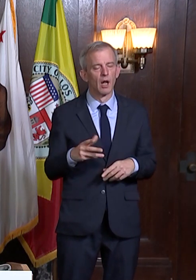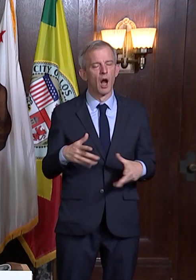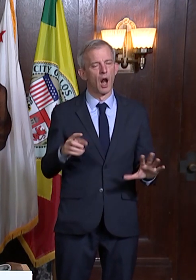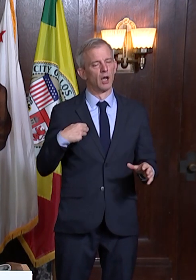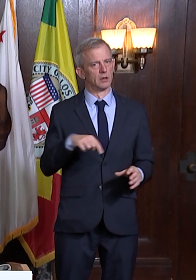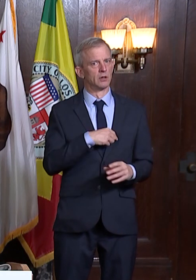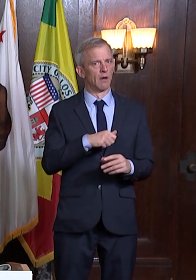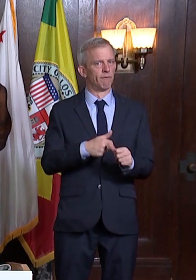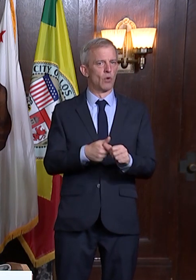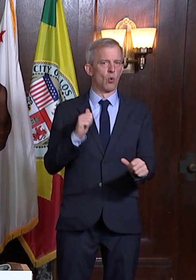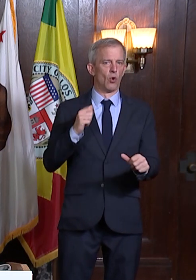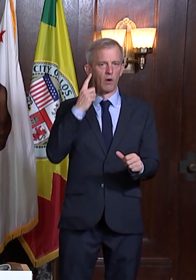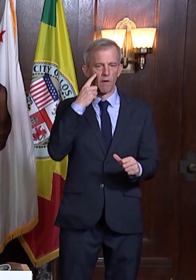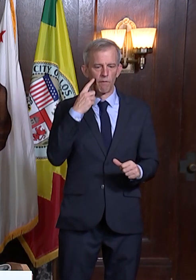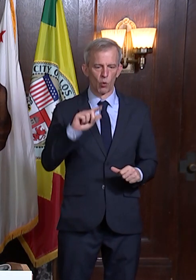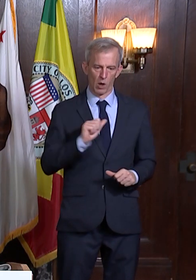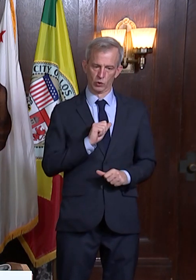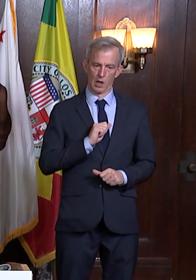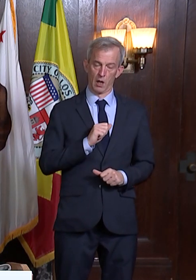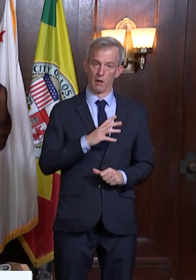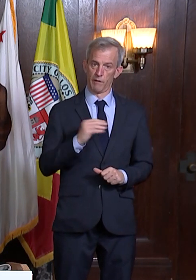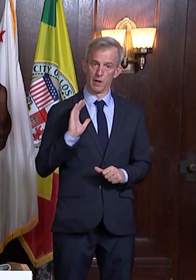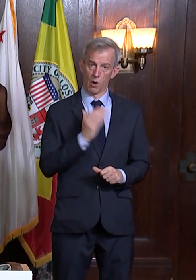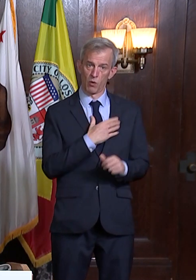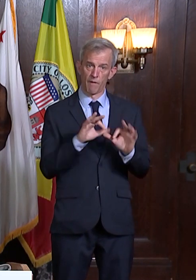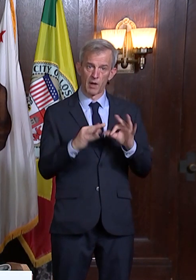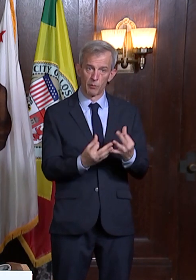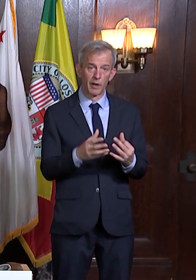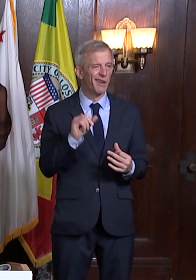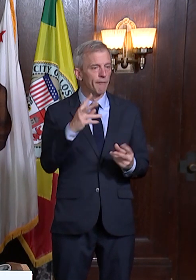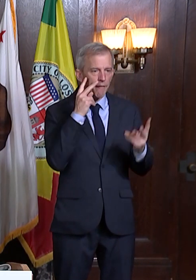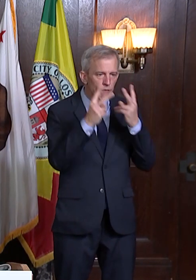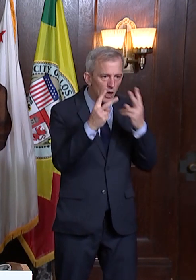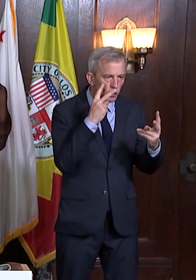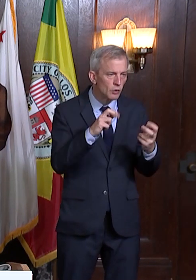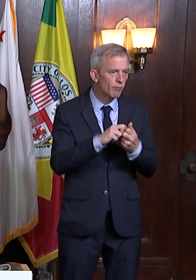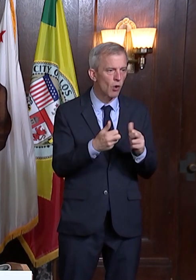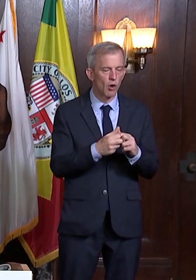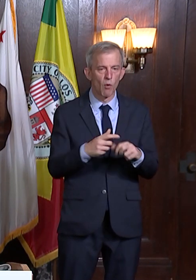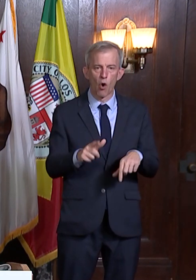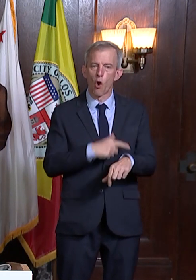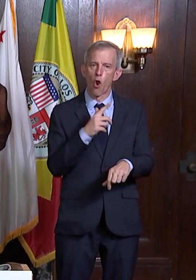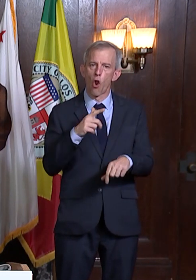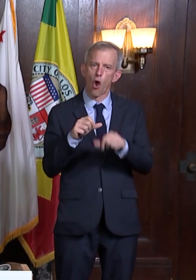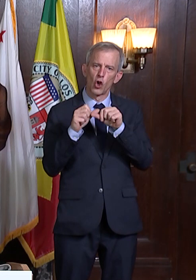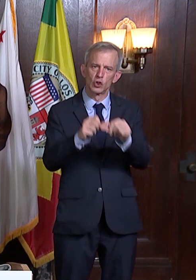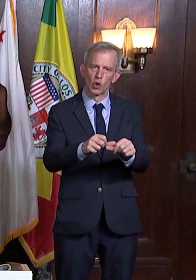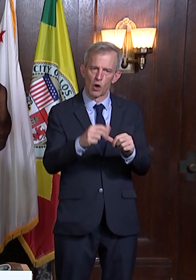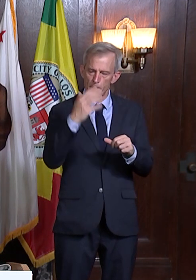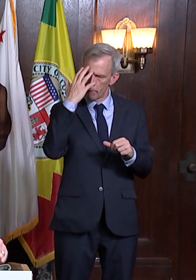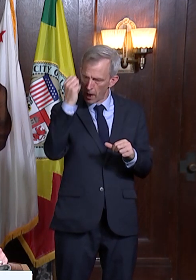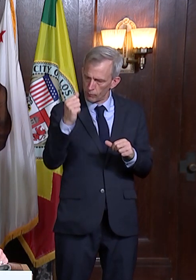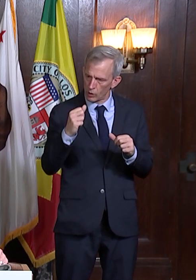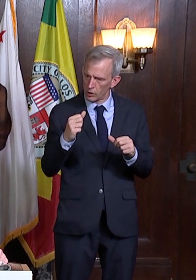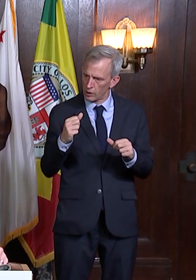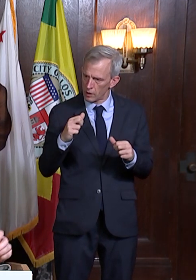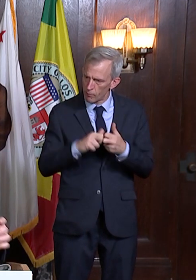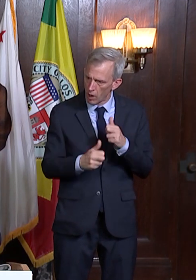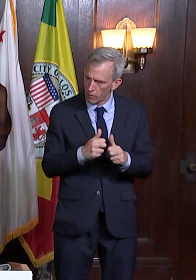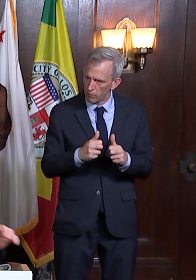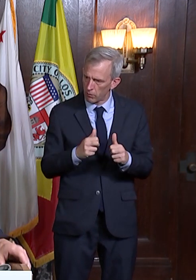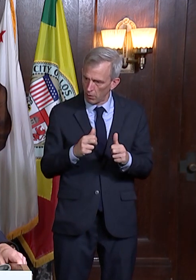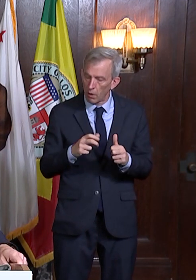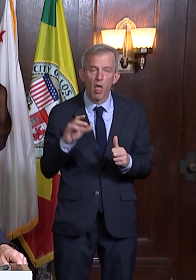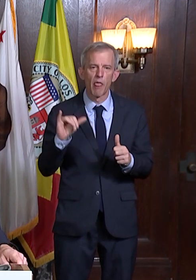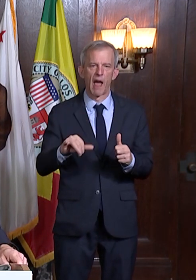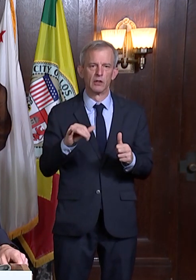for ourselves and our loved ones, whether it's vision problems, long-term memory issues. That's the why of the vaccine. So let me tell